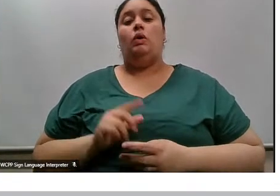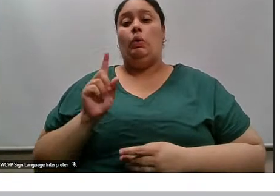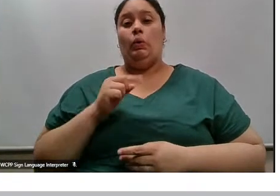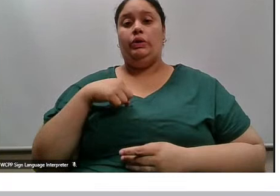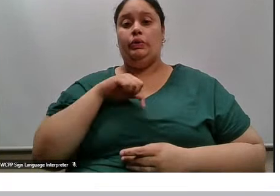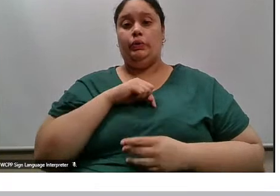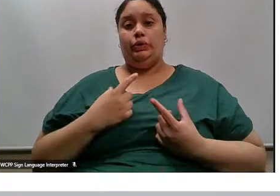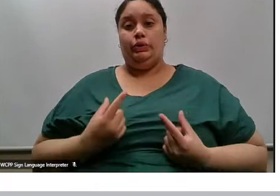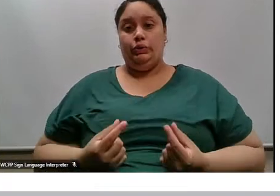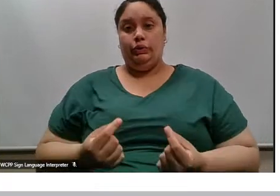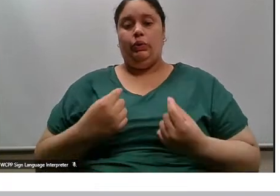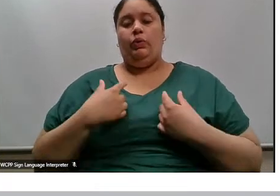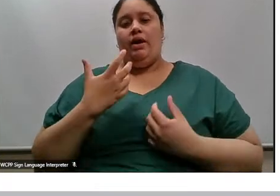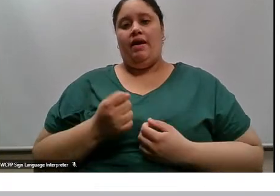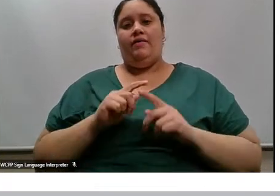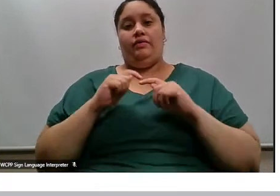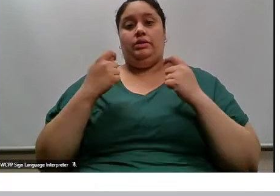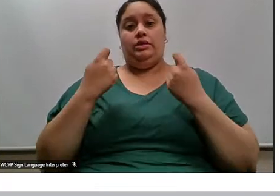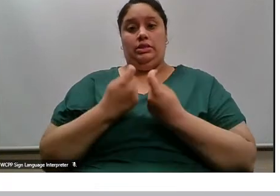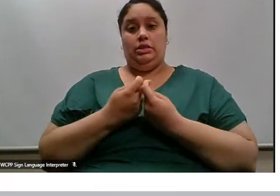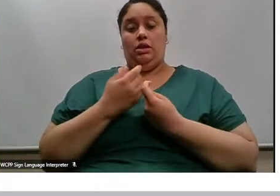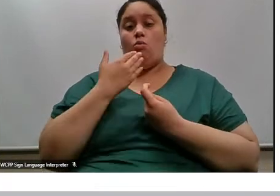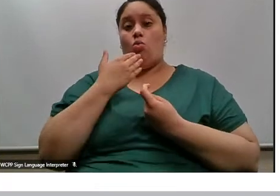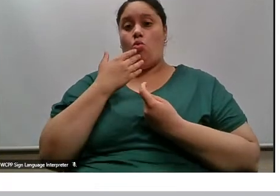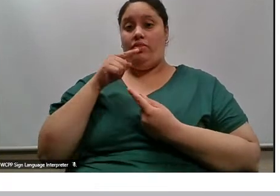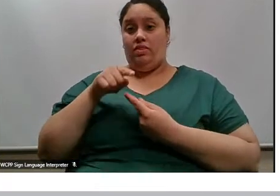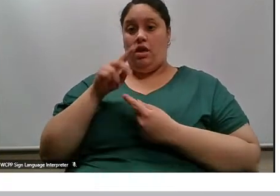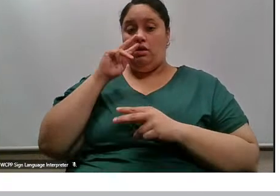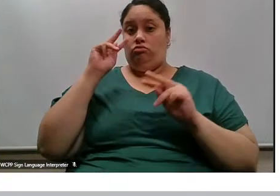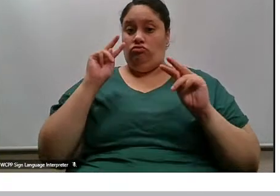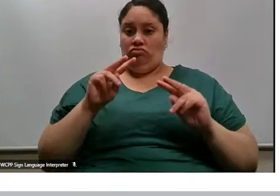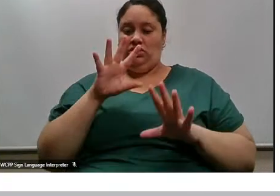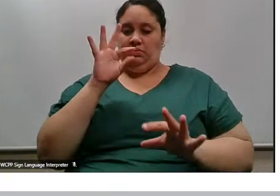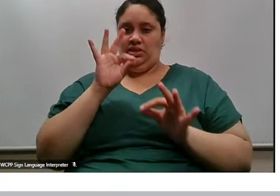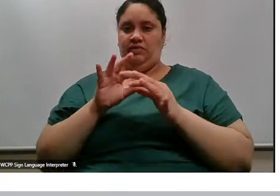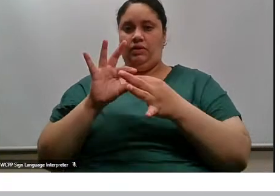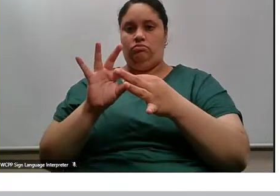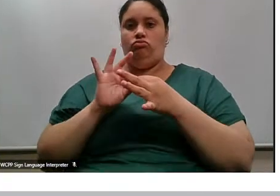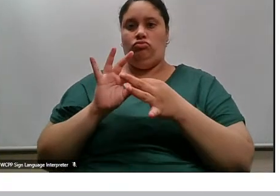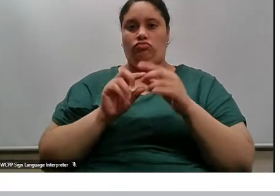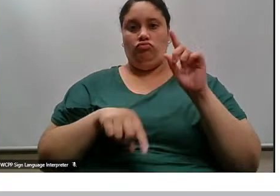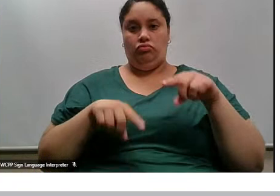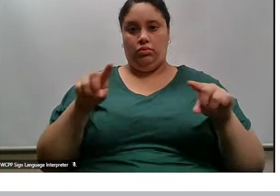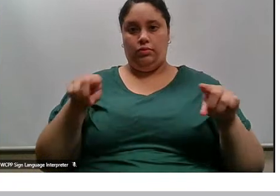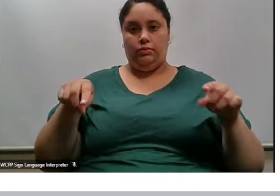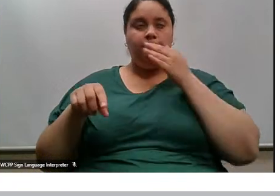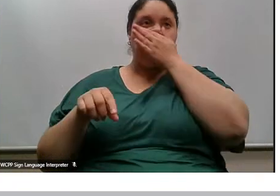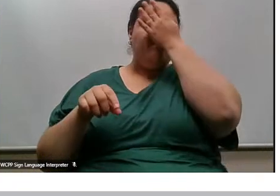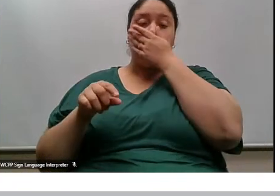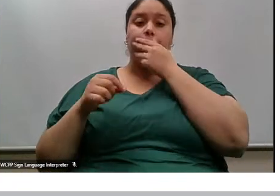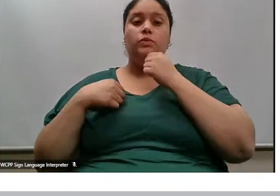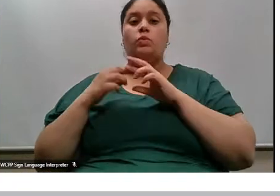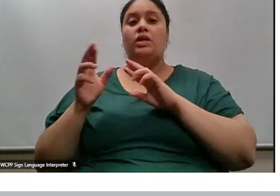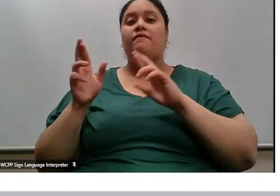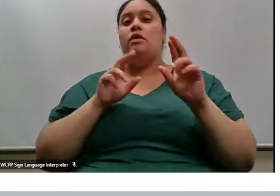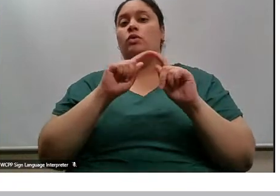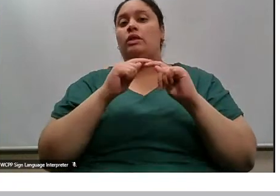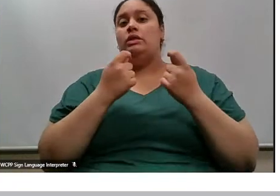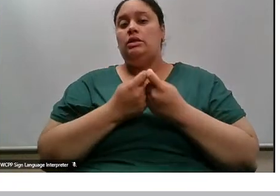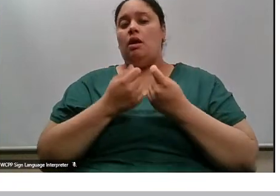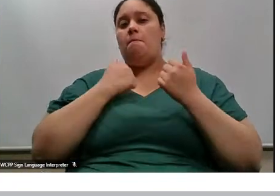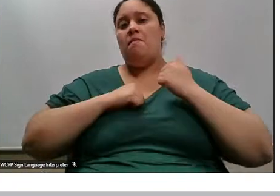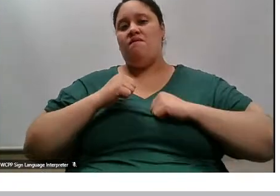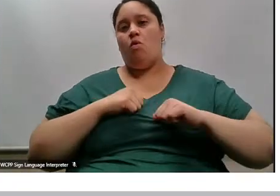got a team that specifically look at this engagement. We refer to them as performance audit